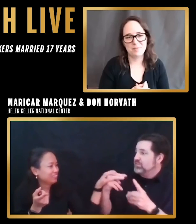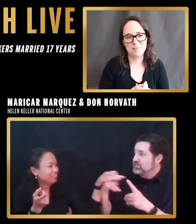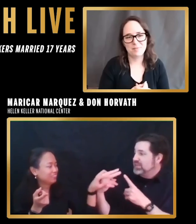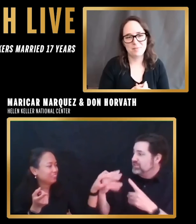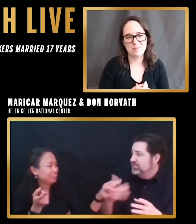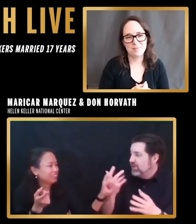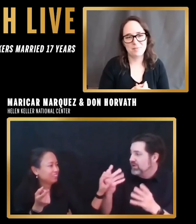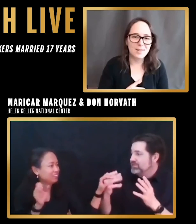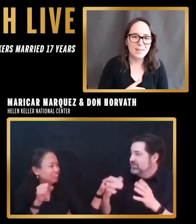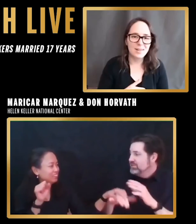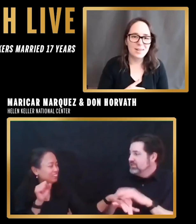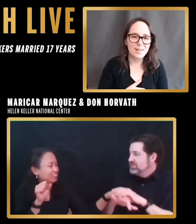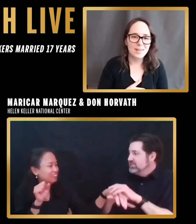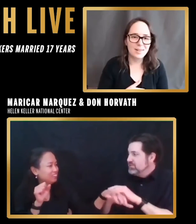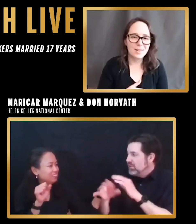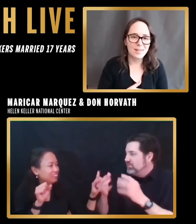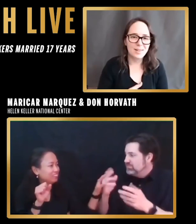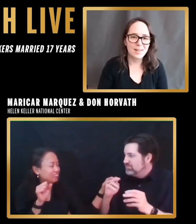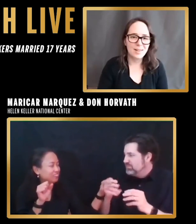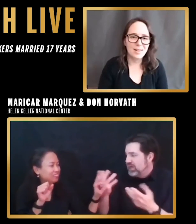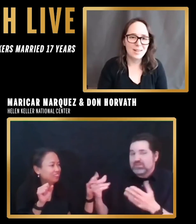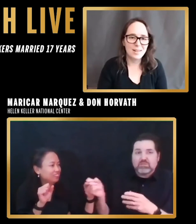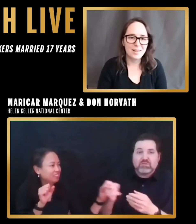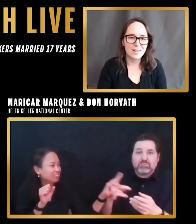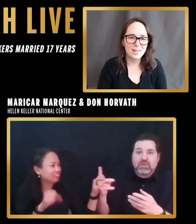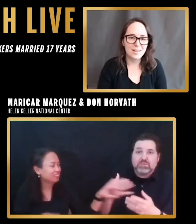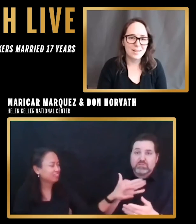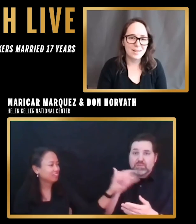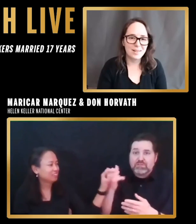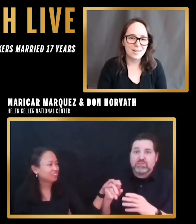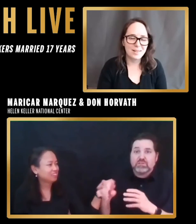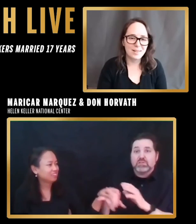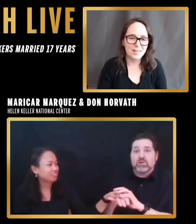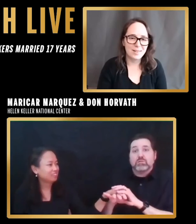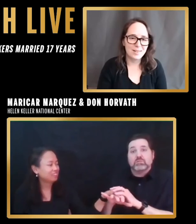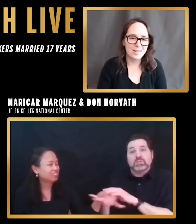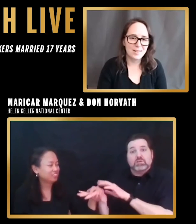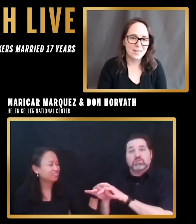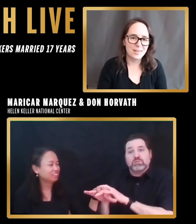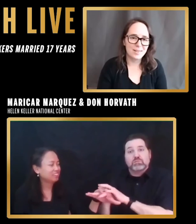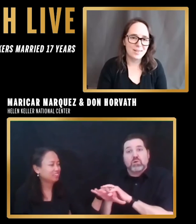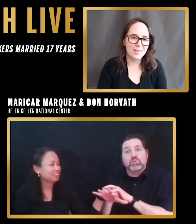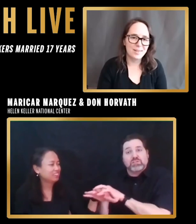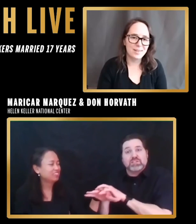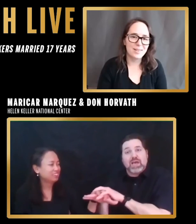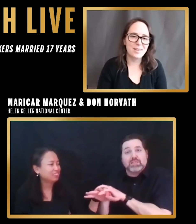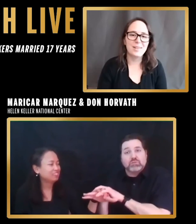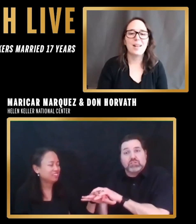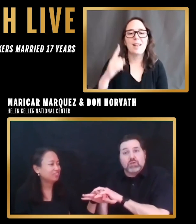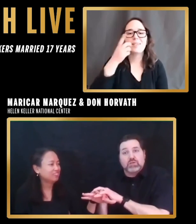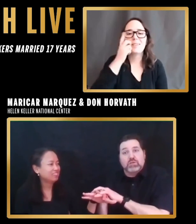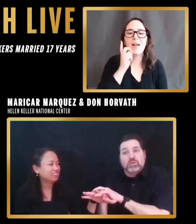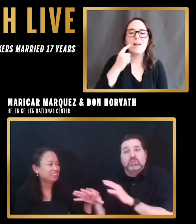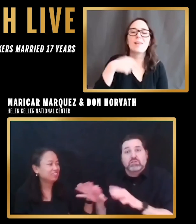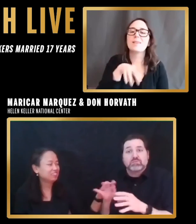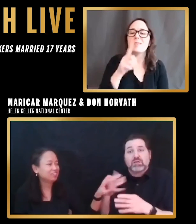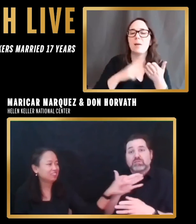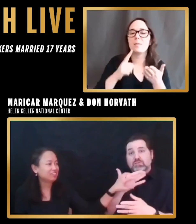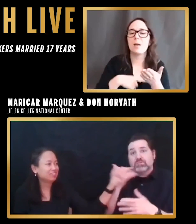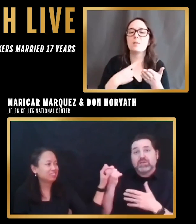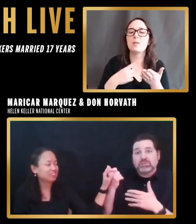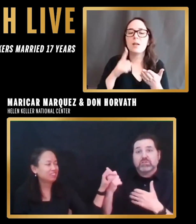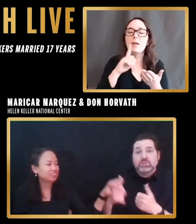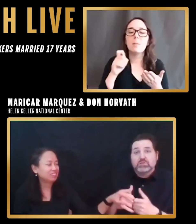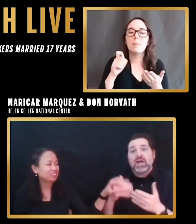have any perspective on, I think sometimes it's best to, because we're always attached to each other, sometimes